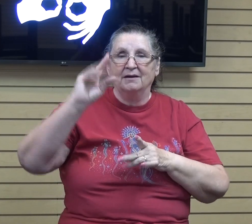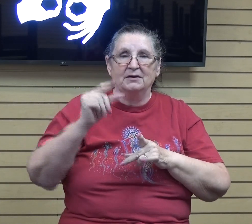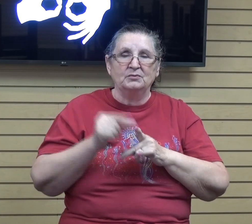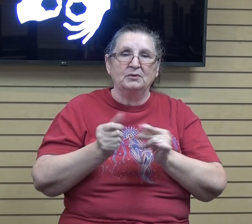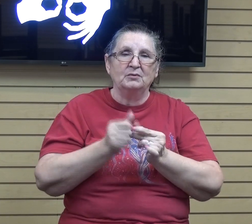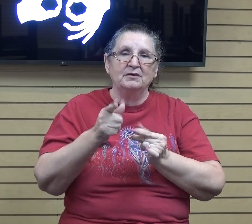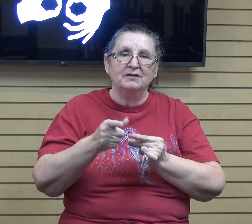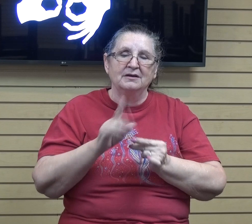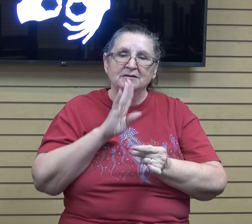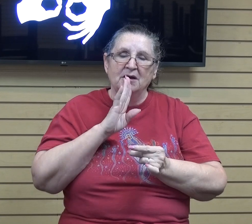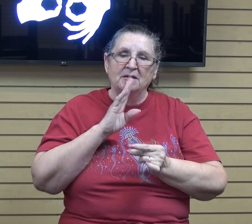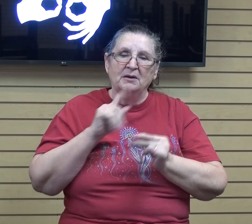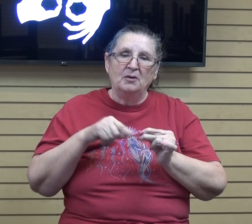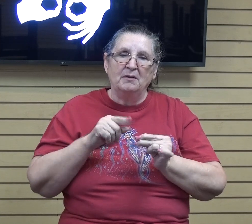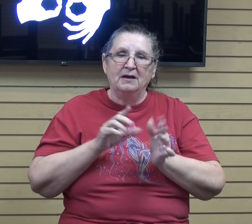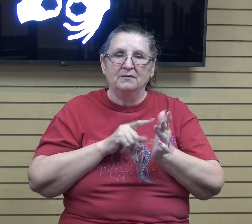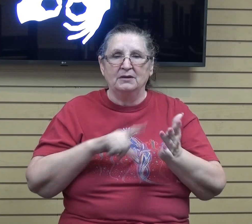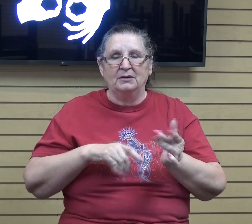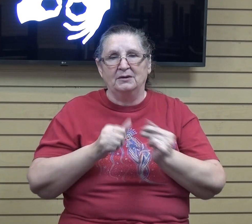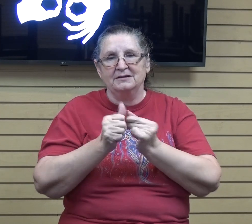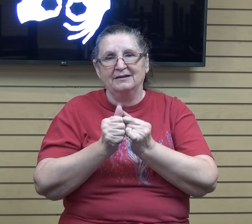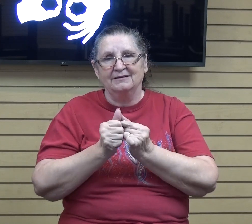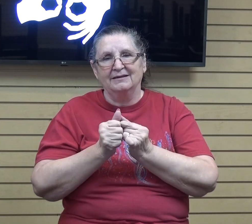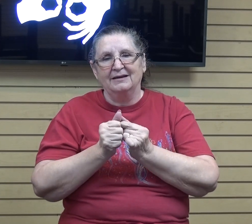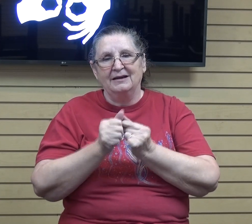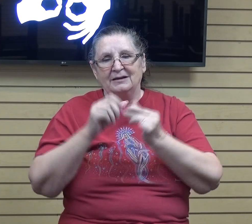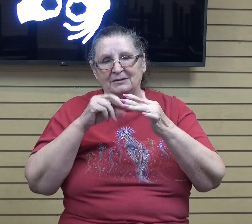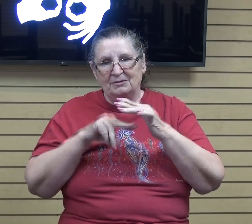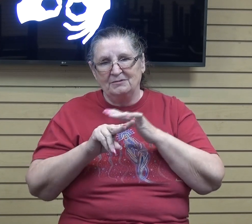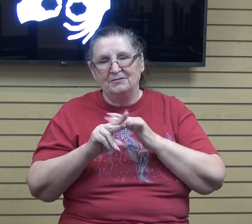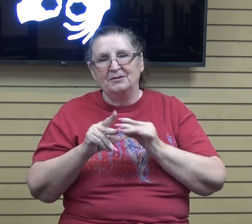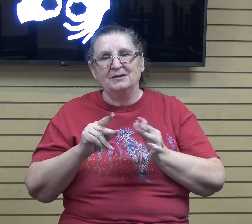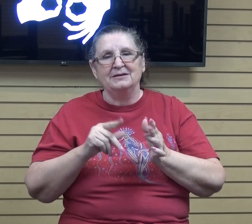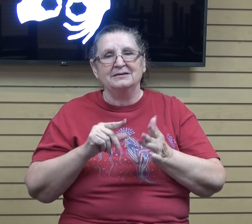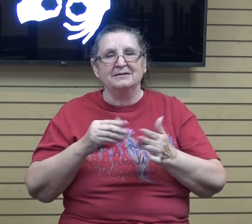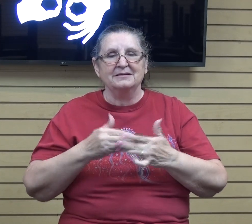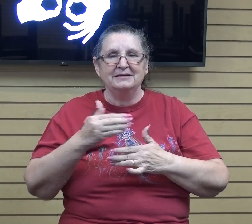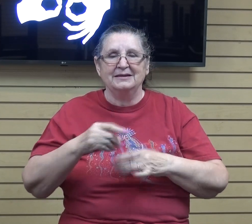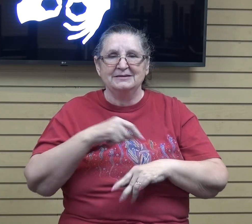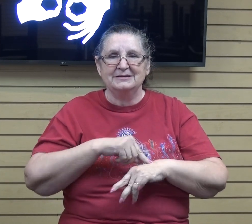the Lord together. Looking forward to next time we're together. Hey, God bless you guys.